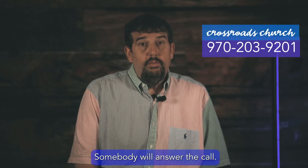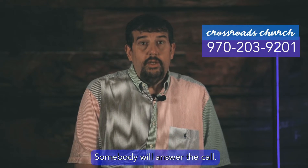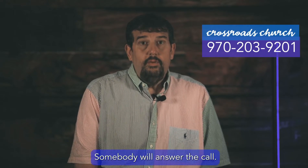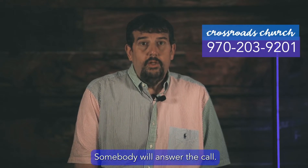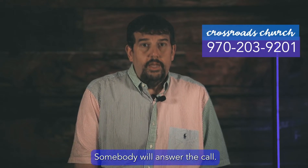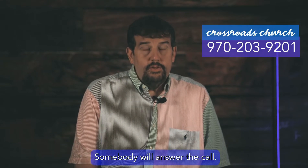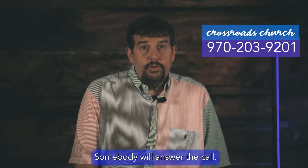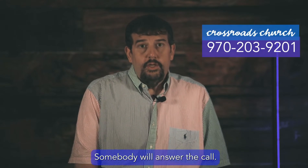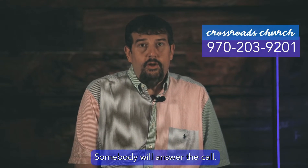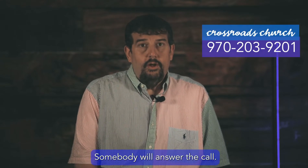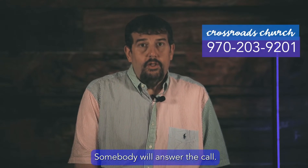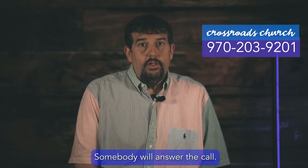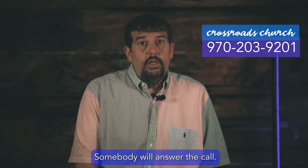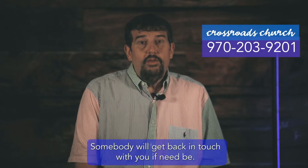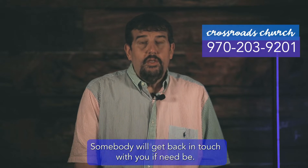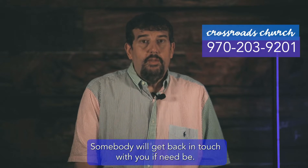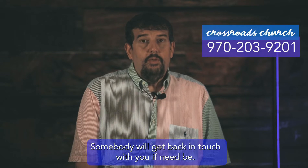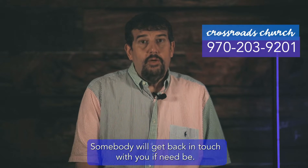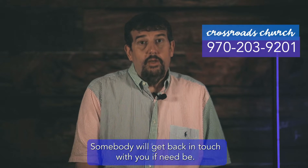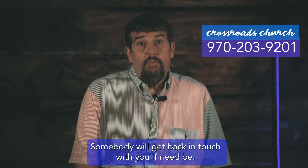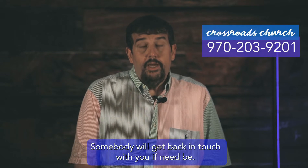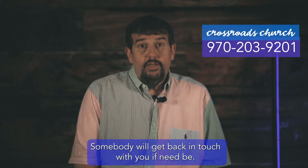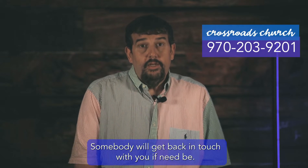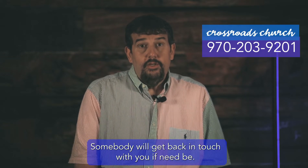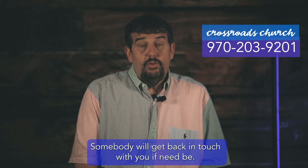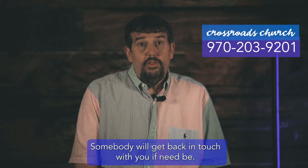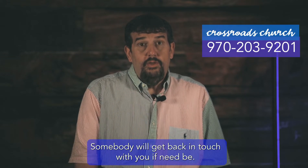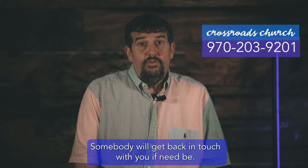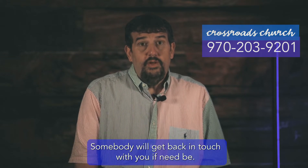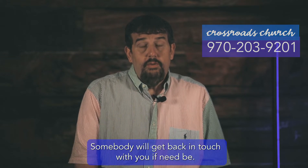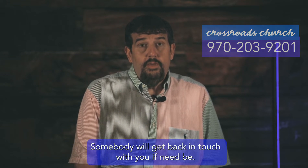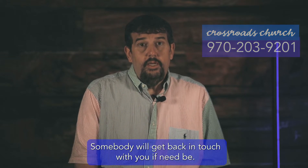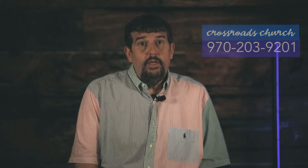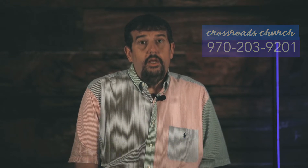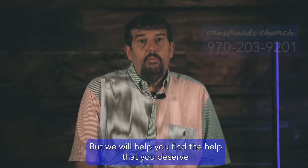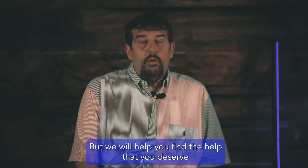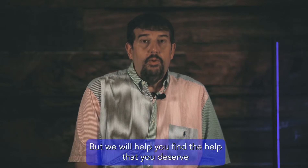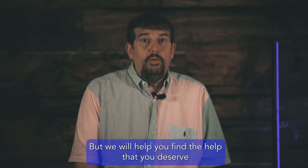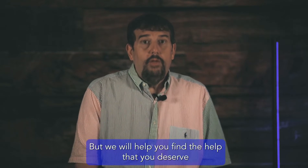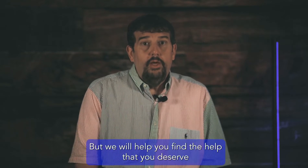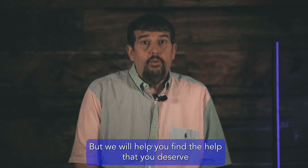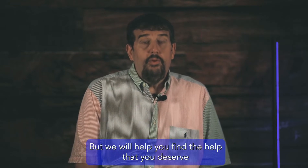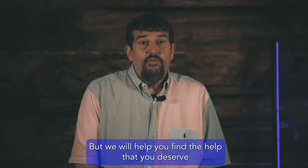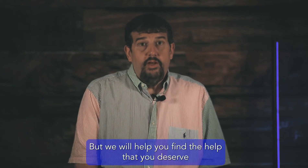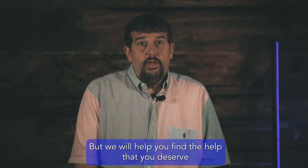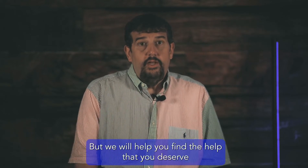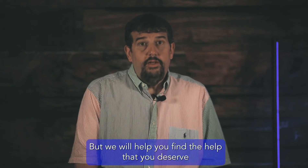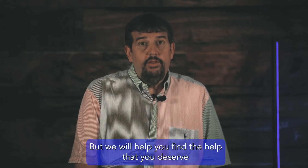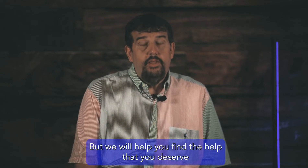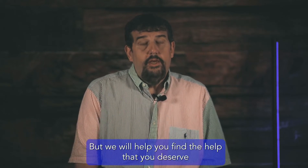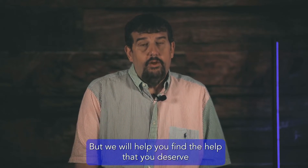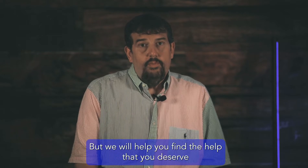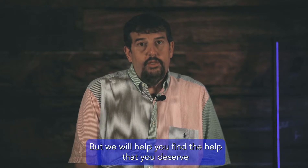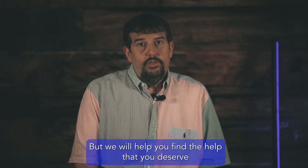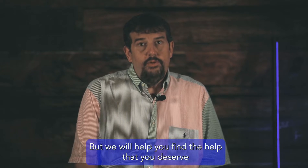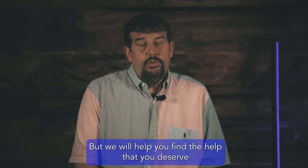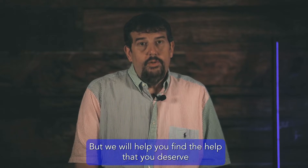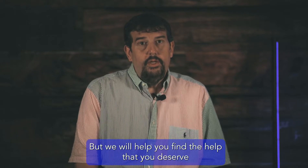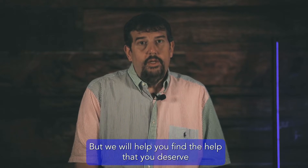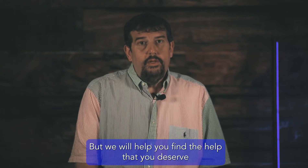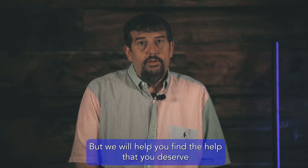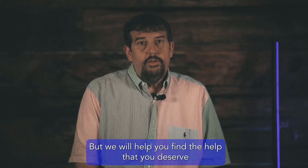970-203-9201. Somebody will answer the call. Somebody will get back in touch with you if need be, but we will help you find the help